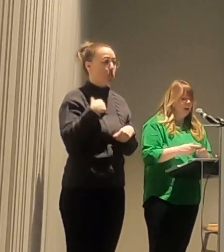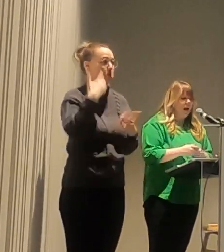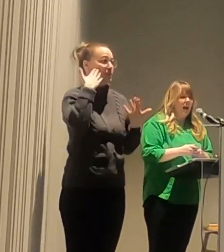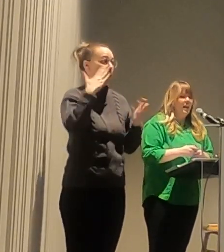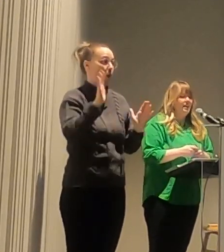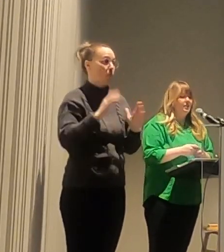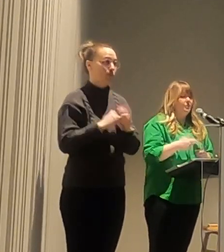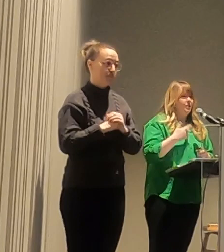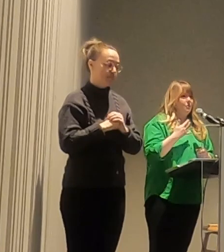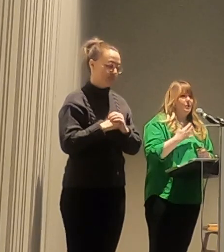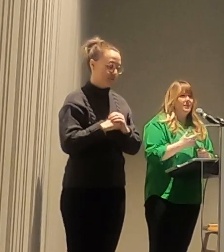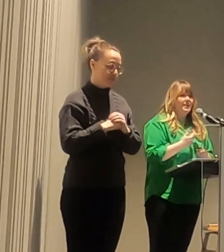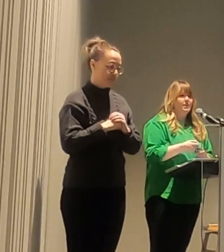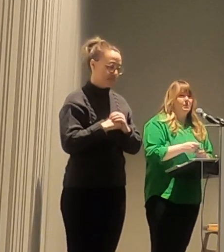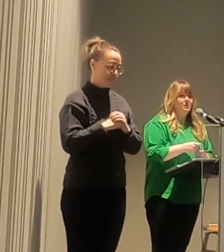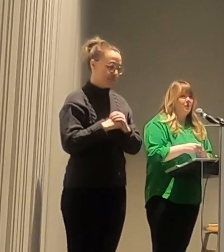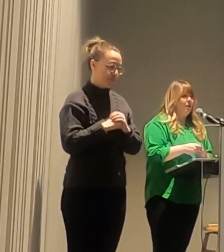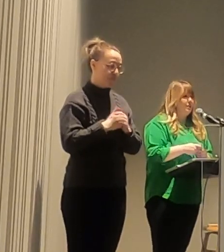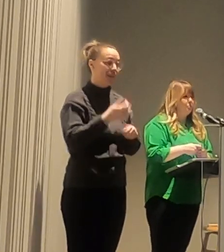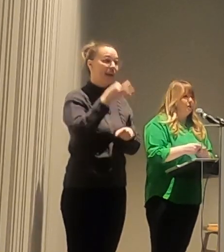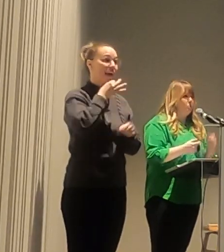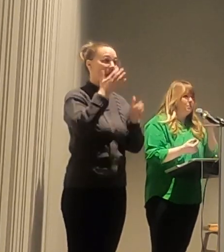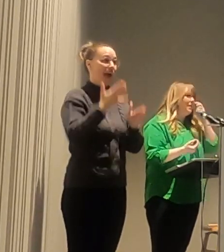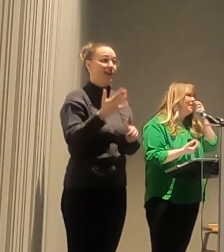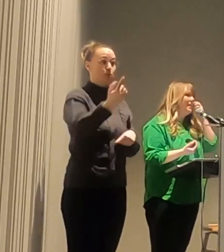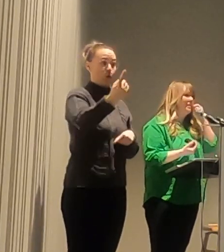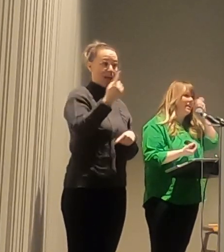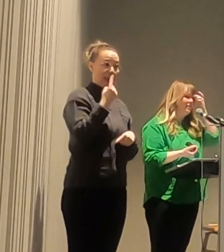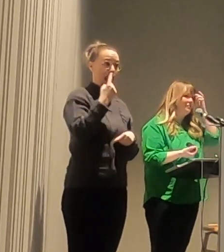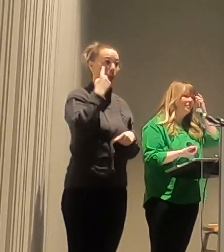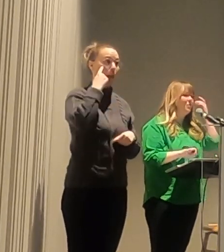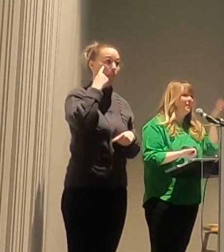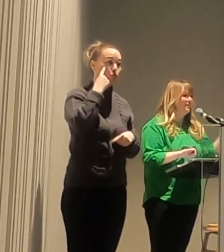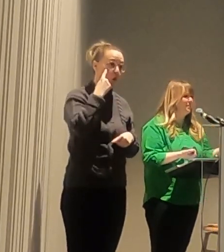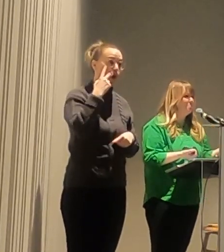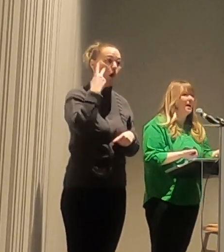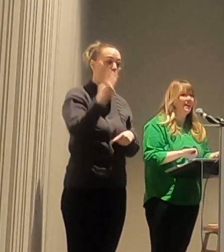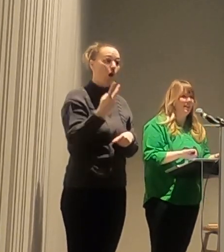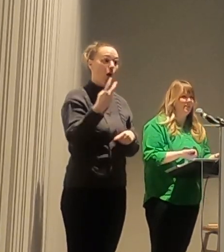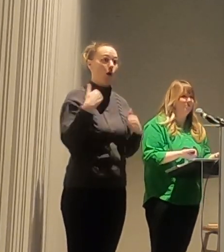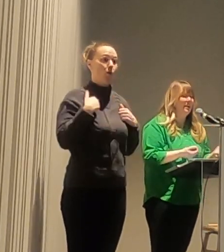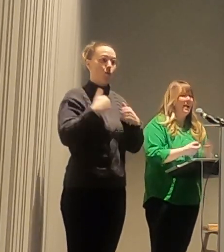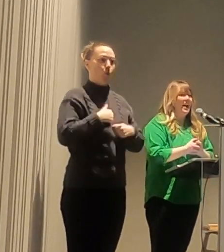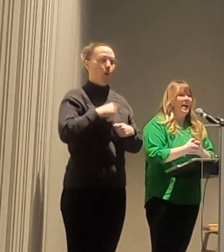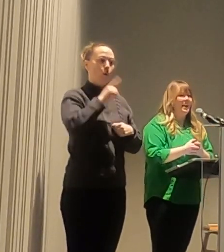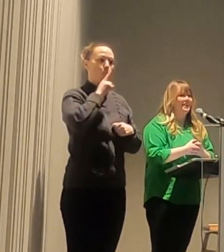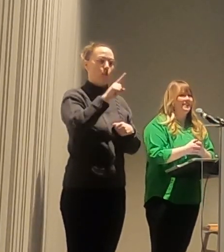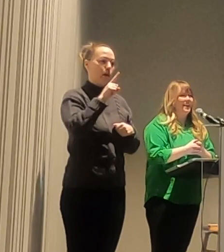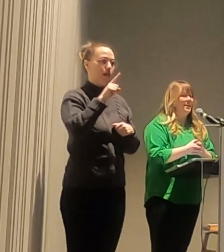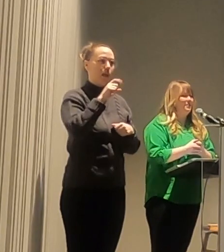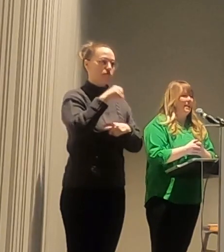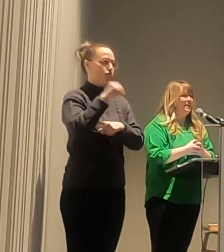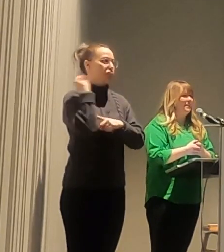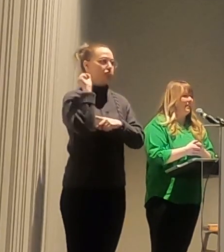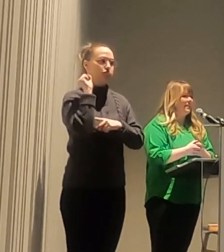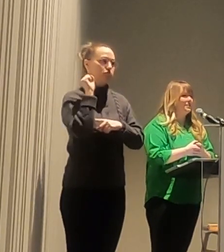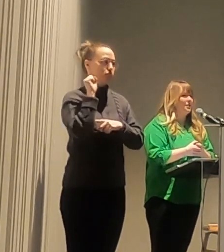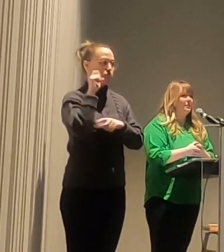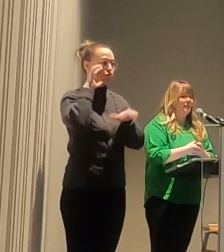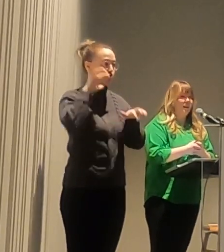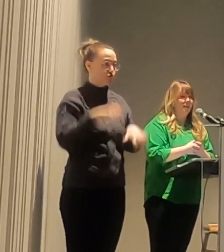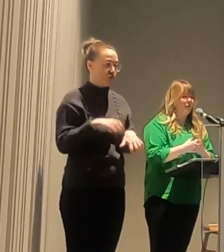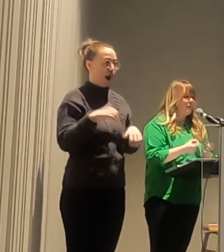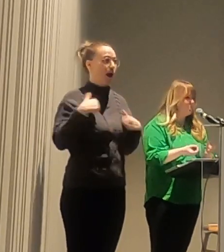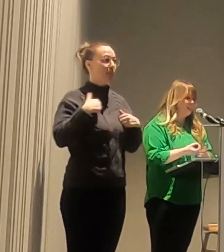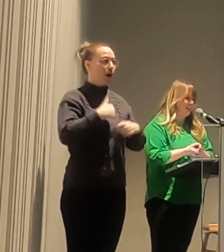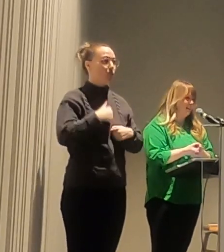know. And when these experts saw these robes, they were kind of floored by them. And they let us